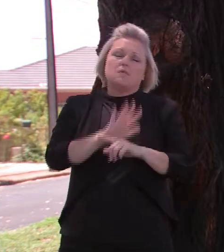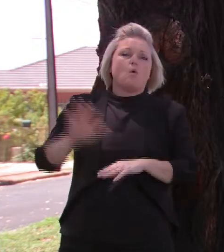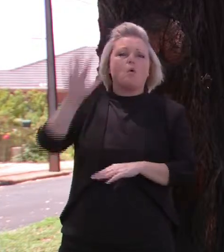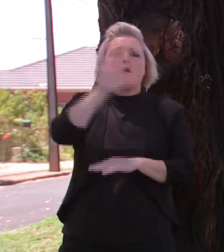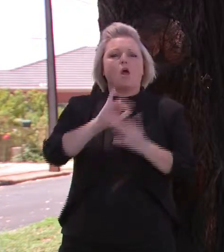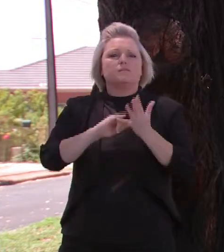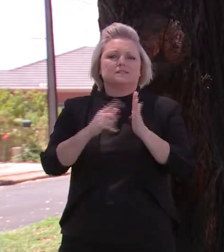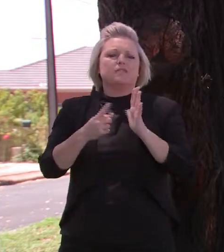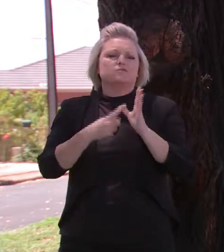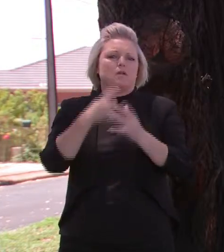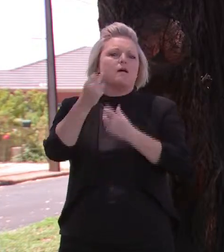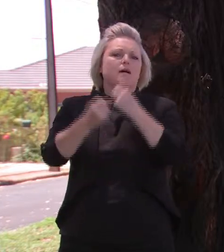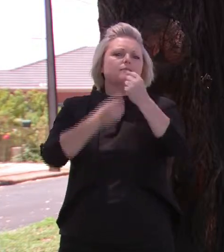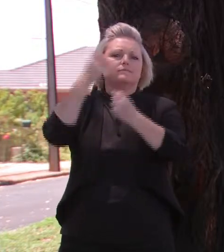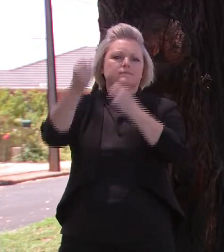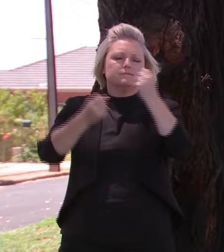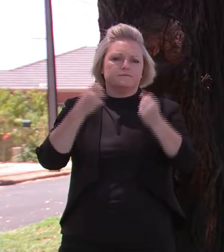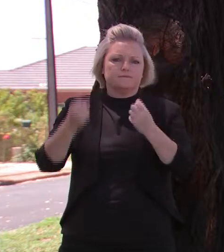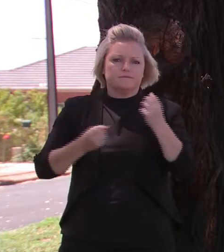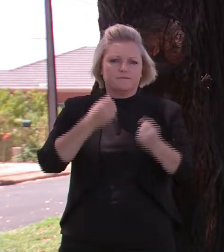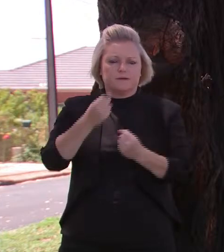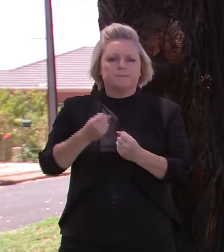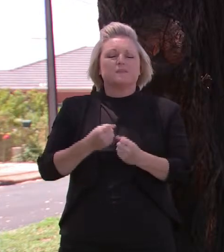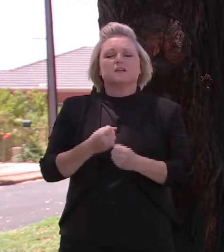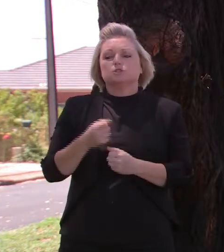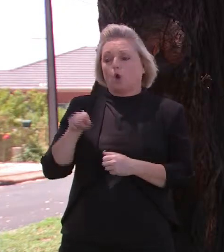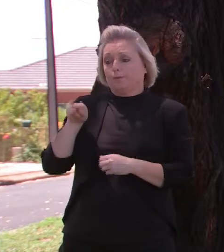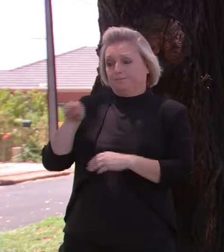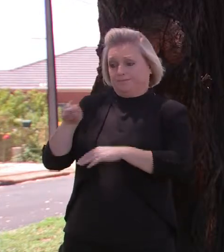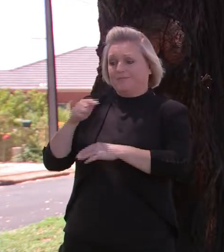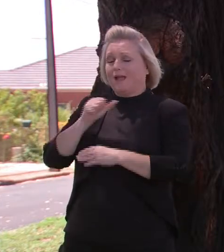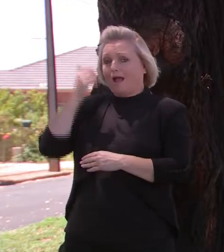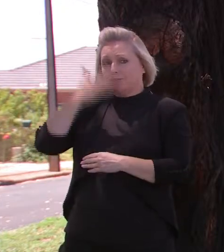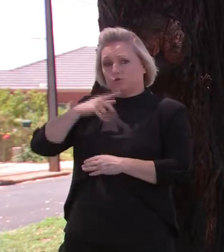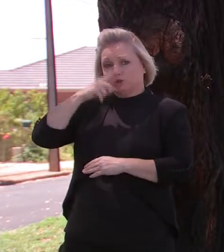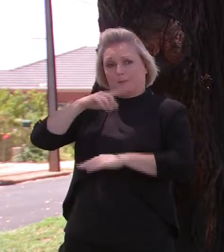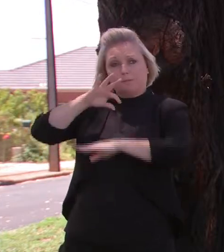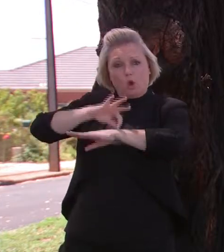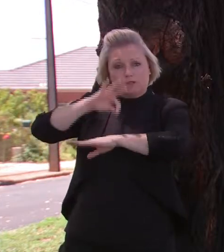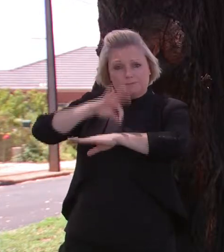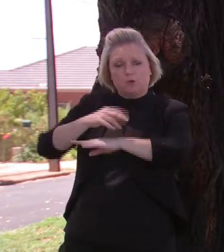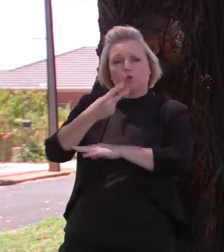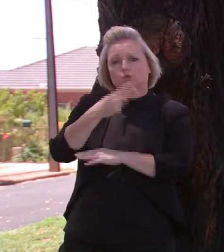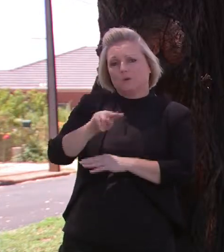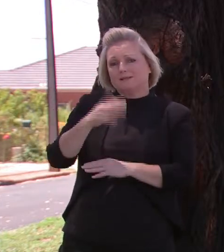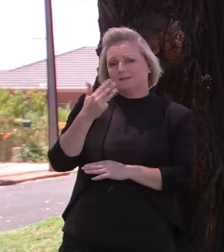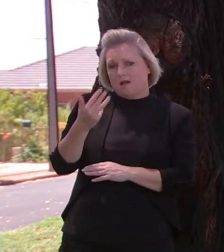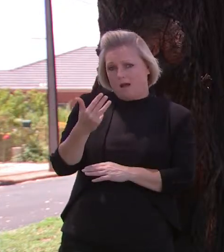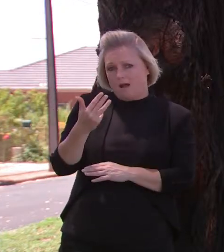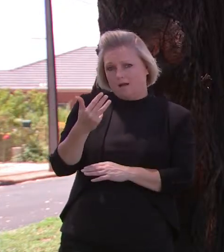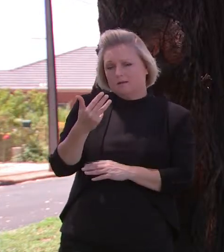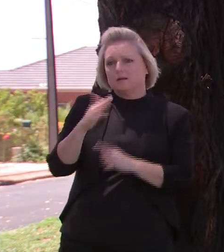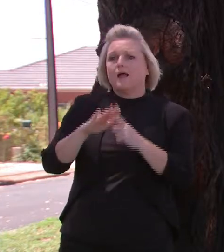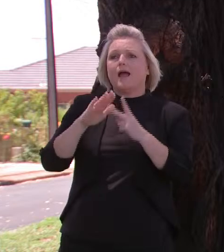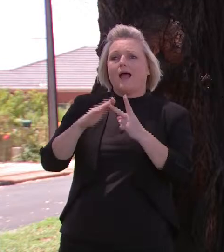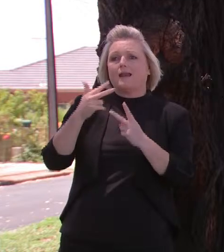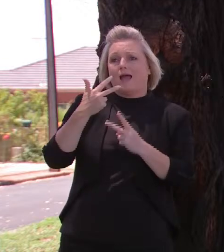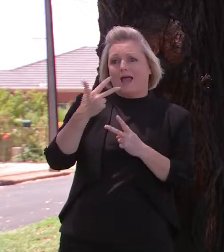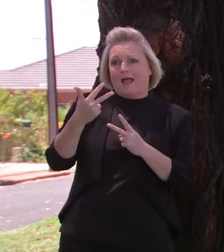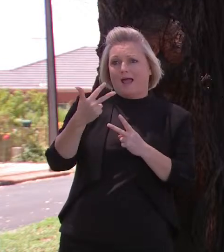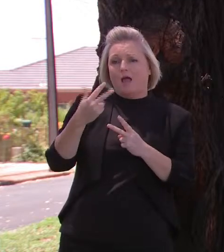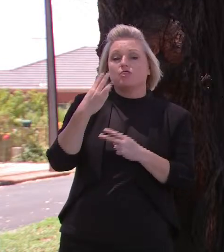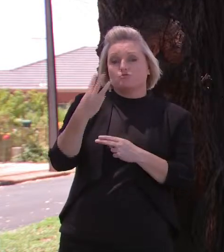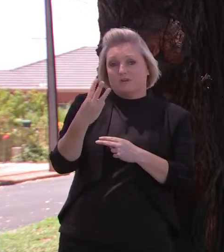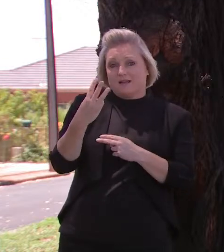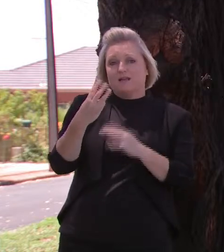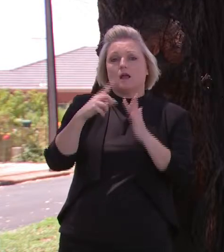checked the numbers again. I think it is, yes, 29 in hospital, 3 in ICU, and as I said, about 1,000